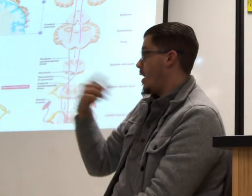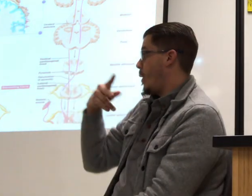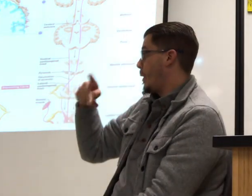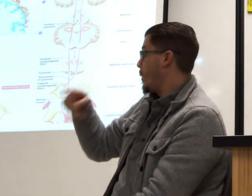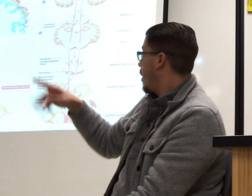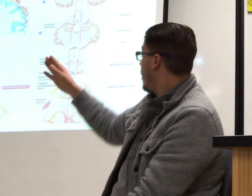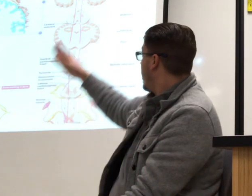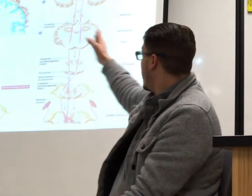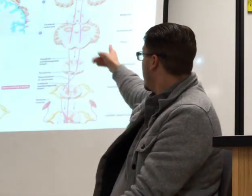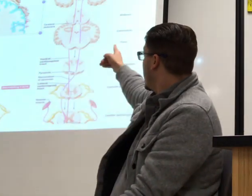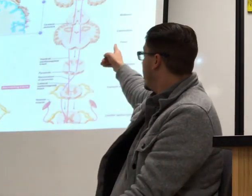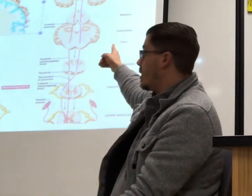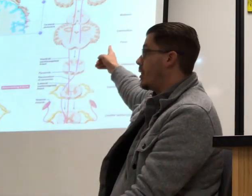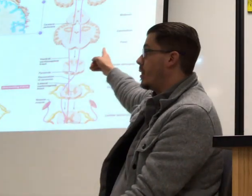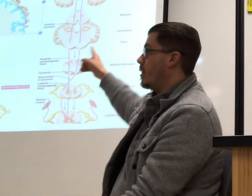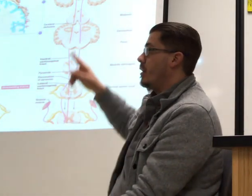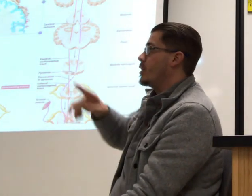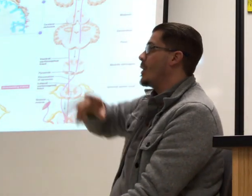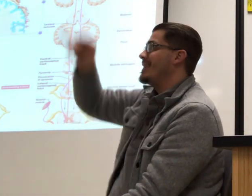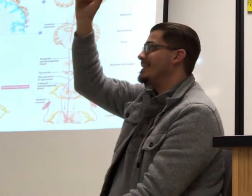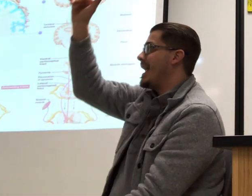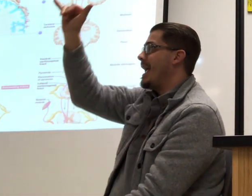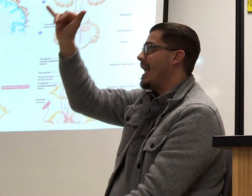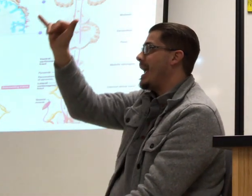in the lateral white column.